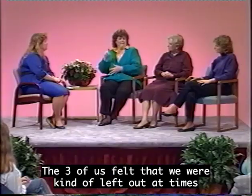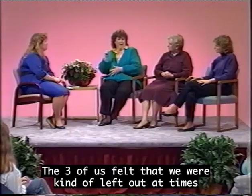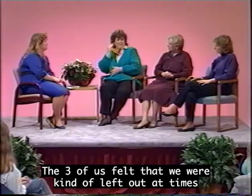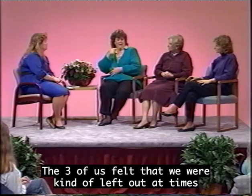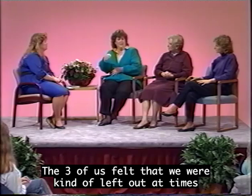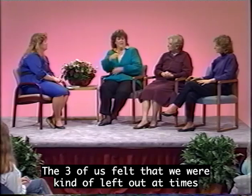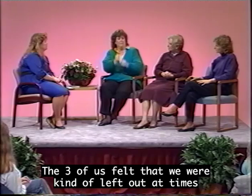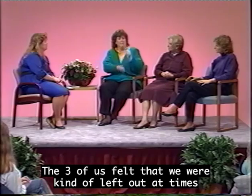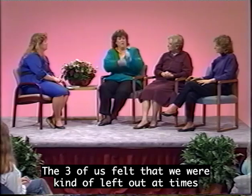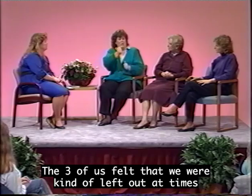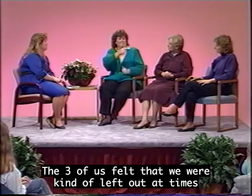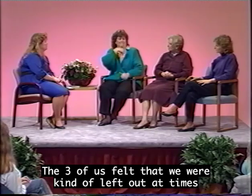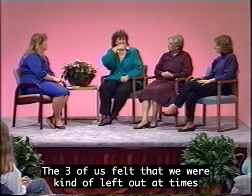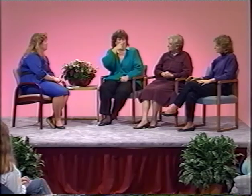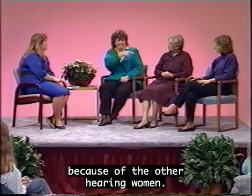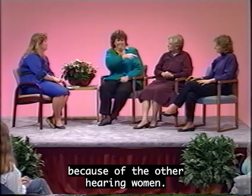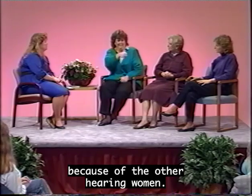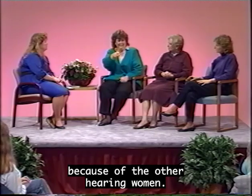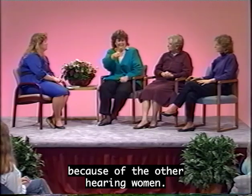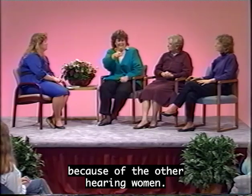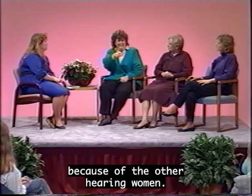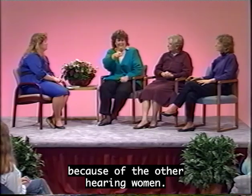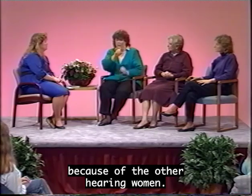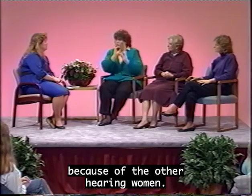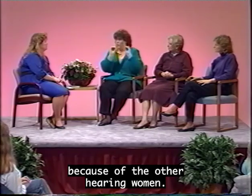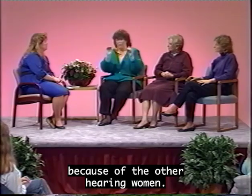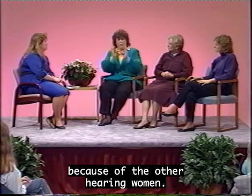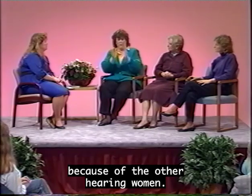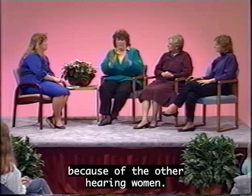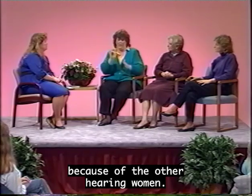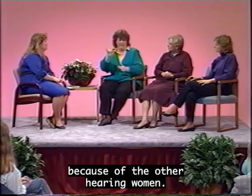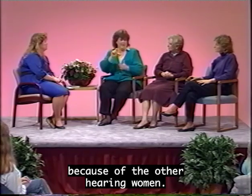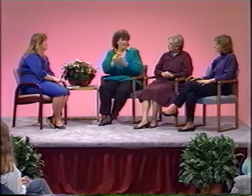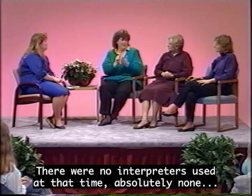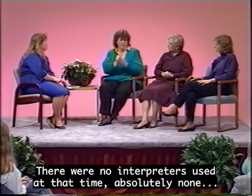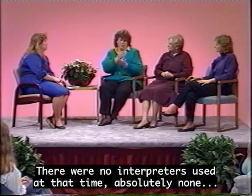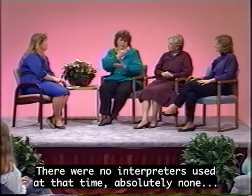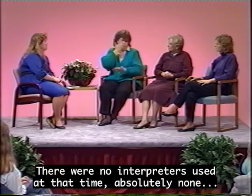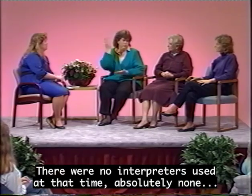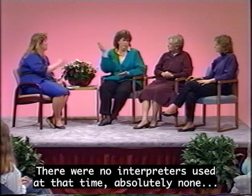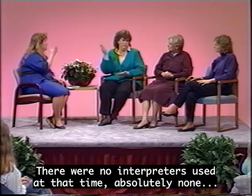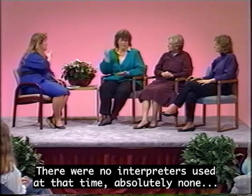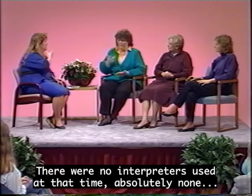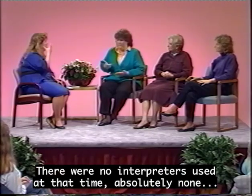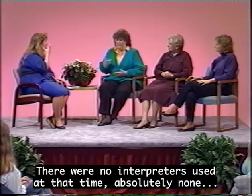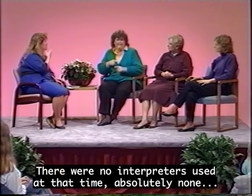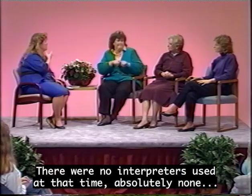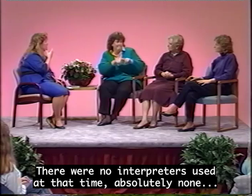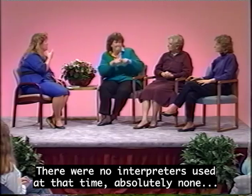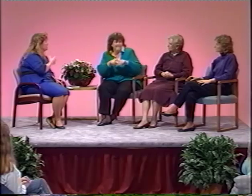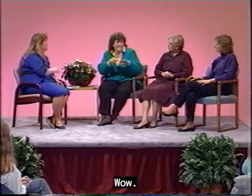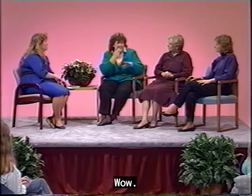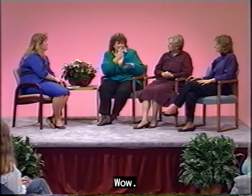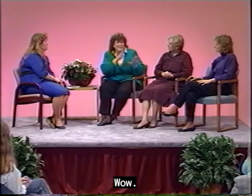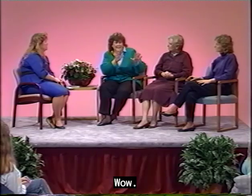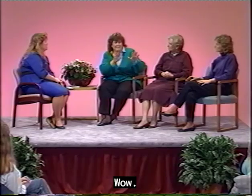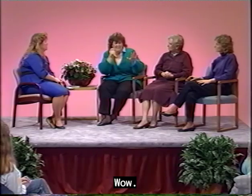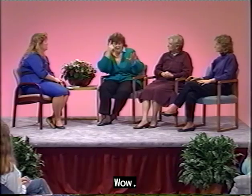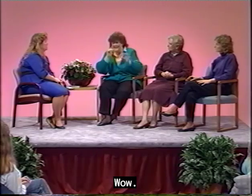felt that we were kind of left out at times because of the other hearing women. There were no interpreters used at that time, absolutely none. Wow. So the 3 of